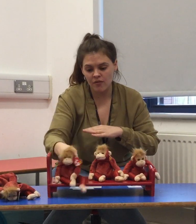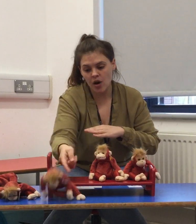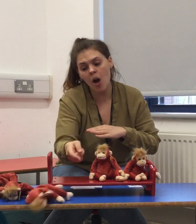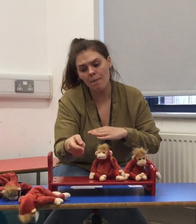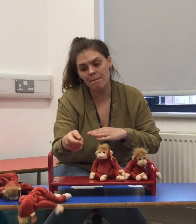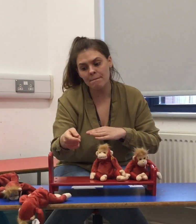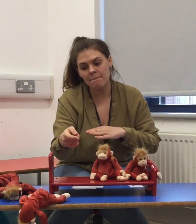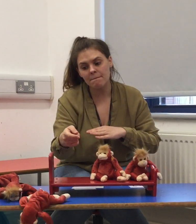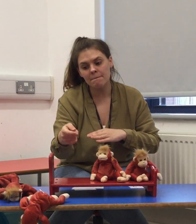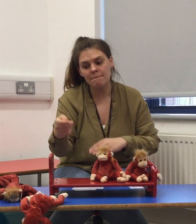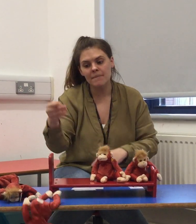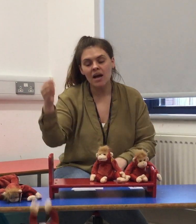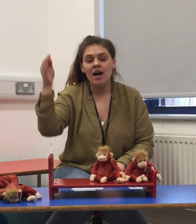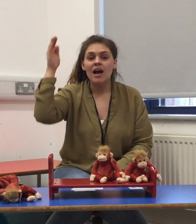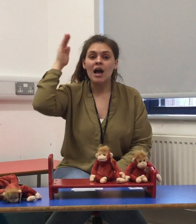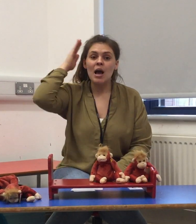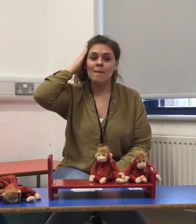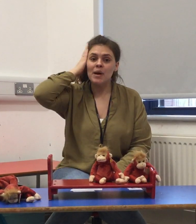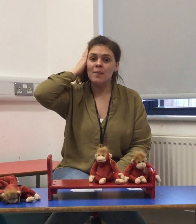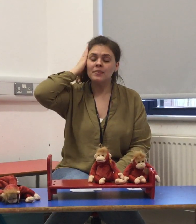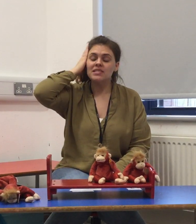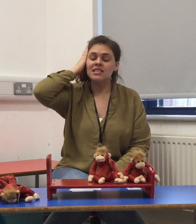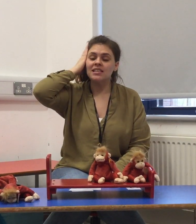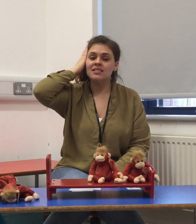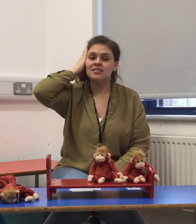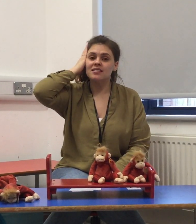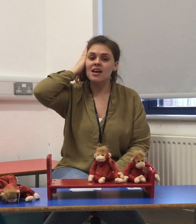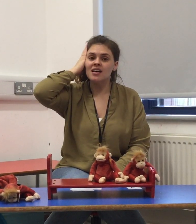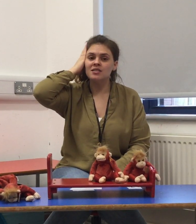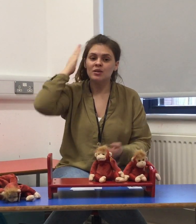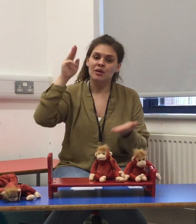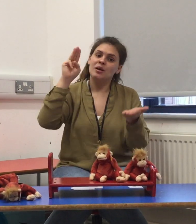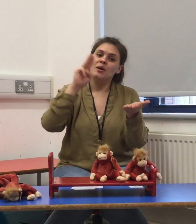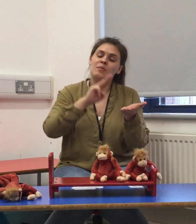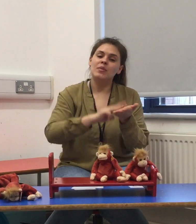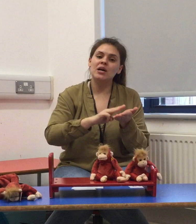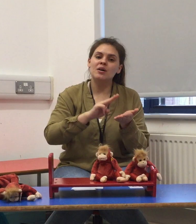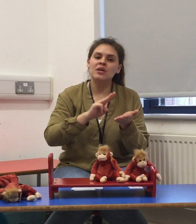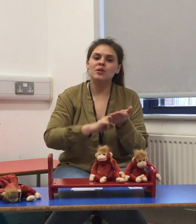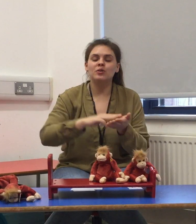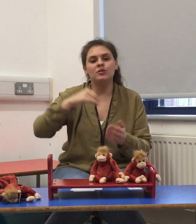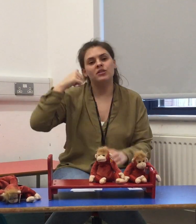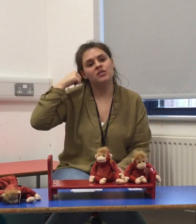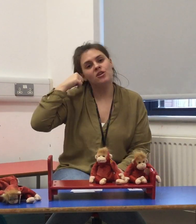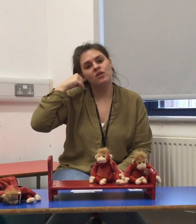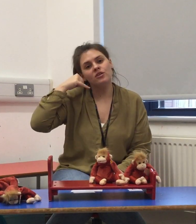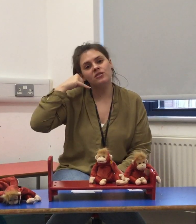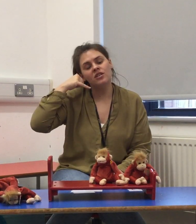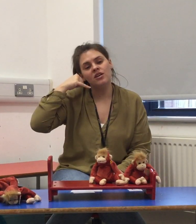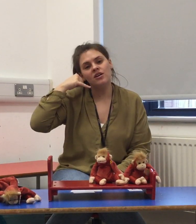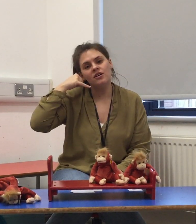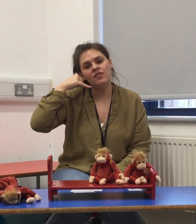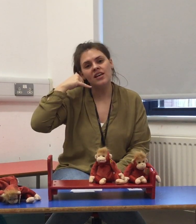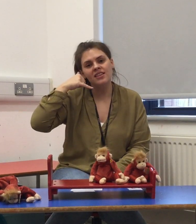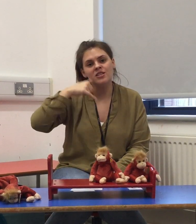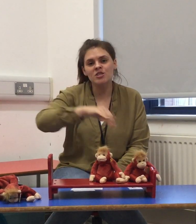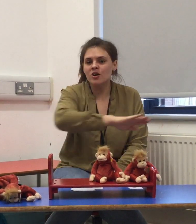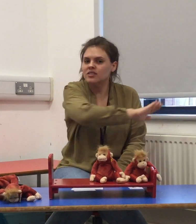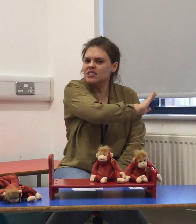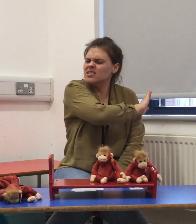off and bumped his head. Mommy called the doctor and the doctor